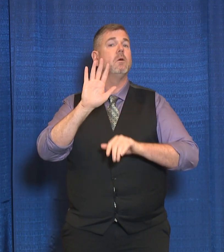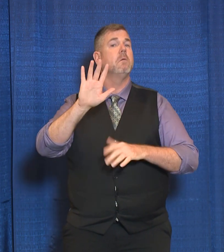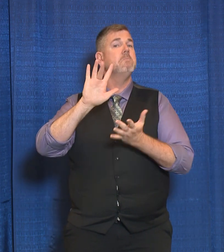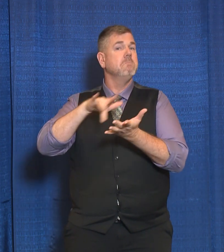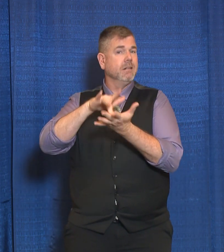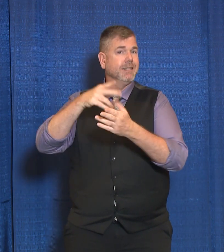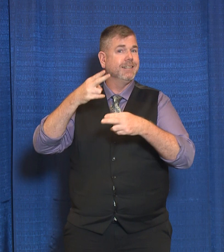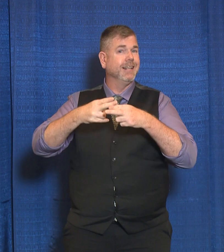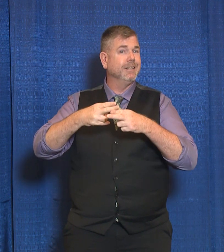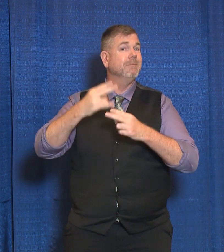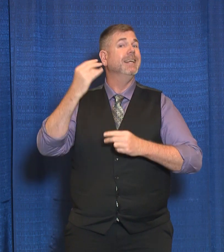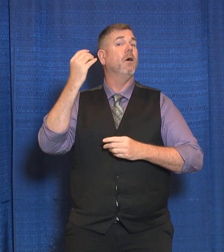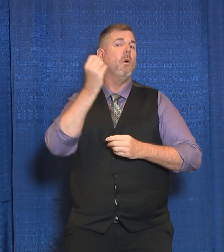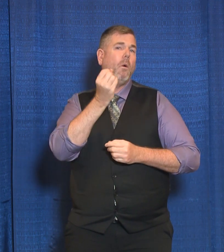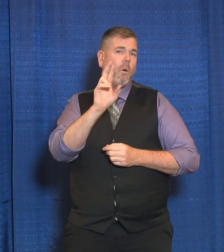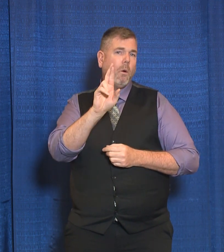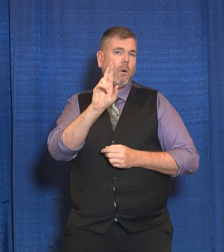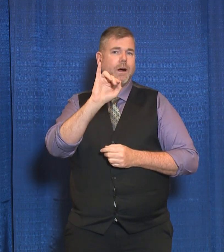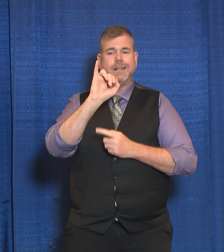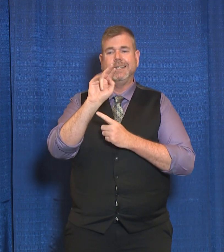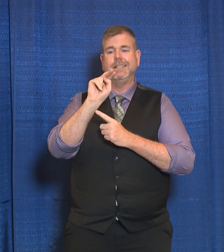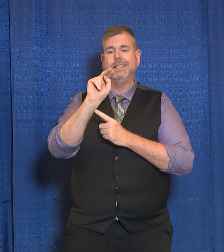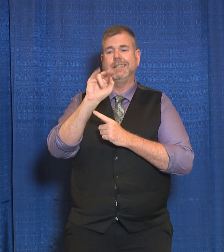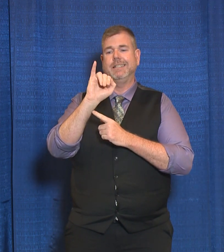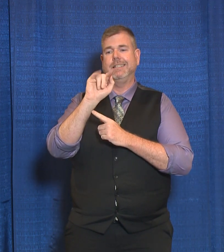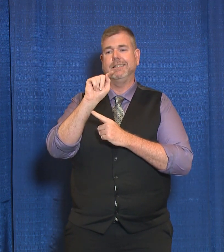or identification card.